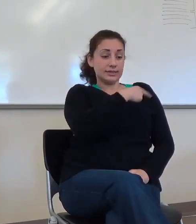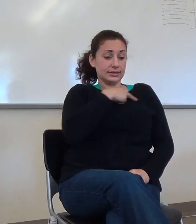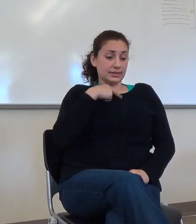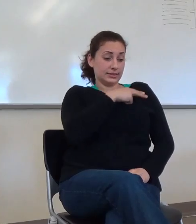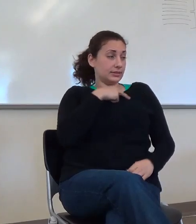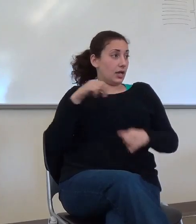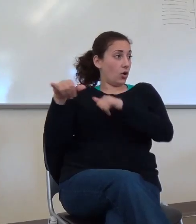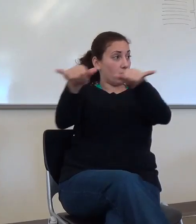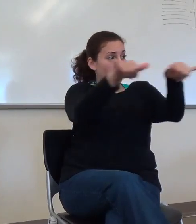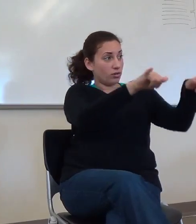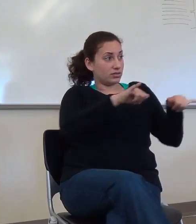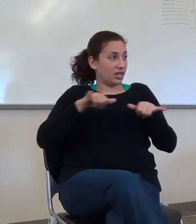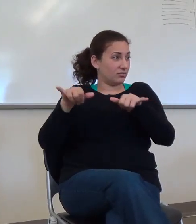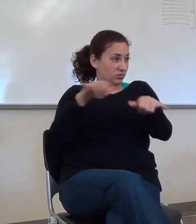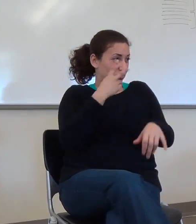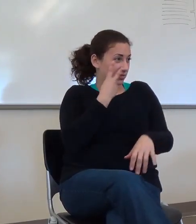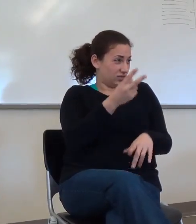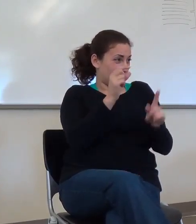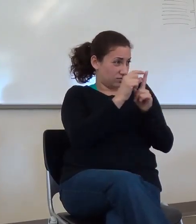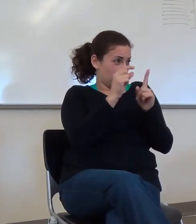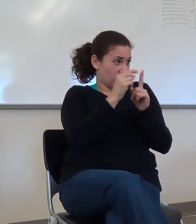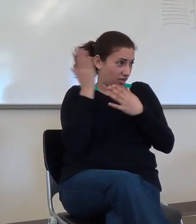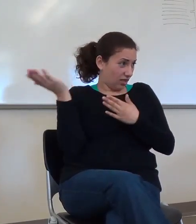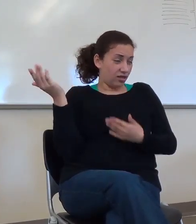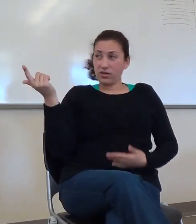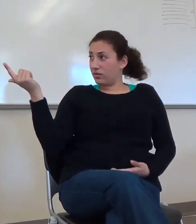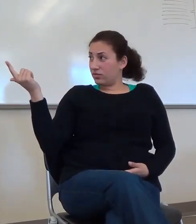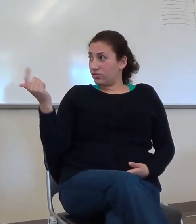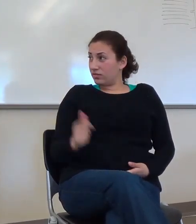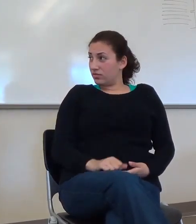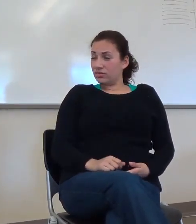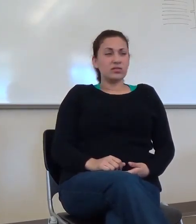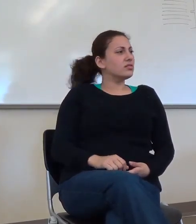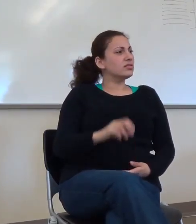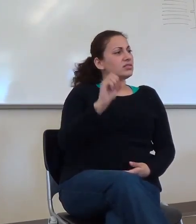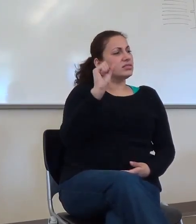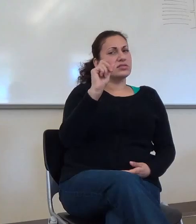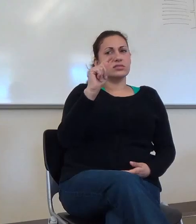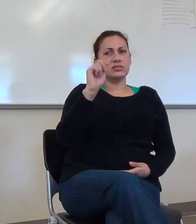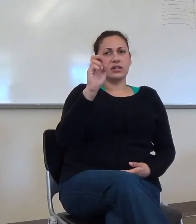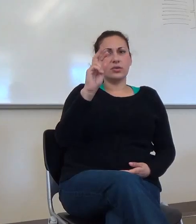word anywhere in the reading? What does this word mean, stereotypes?